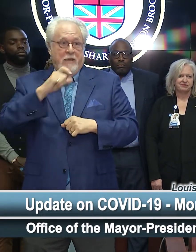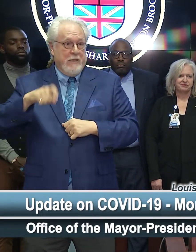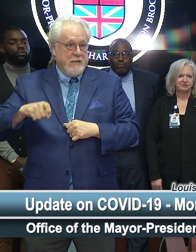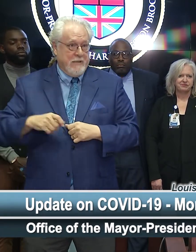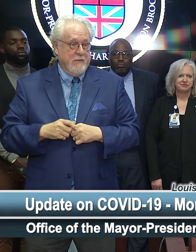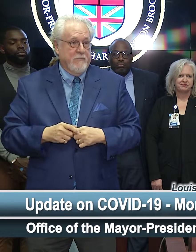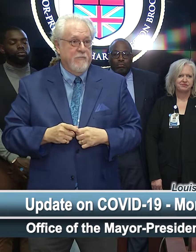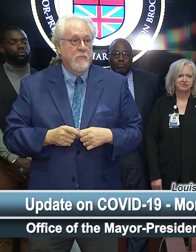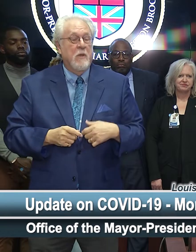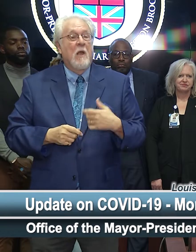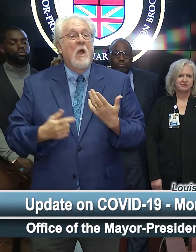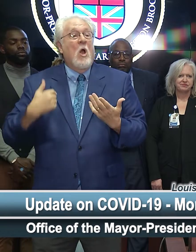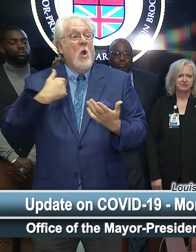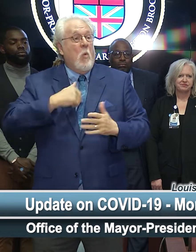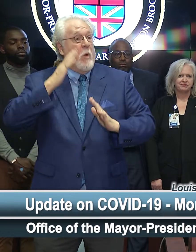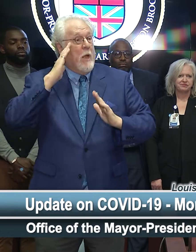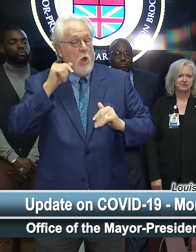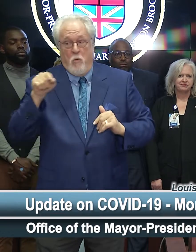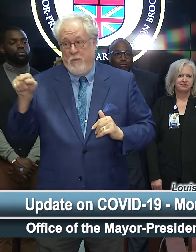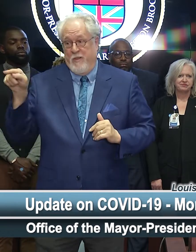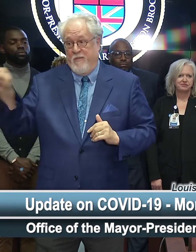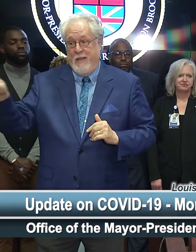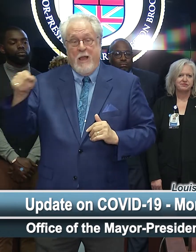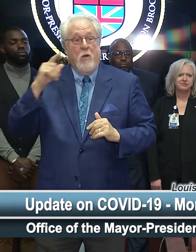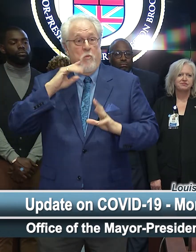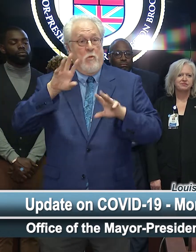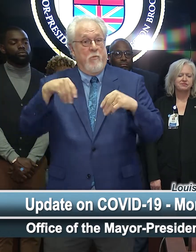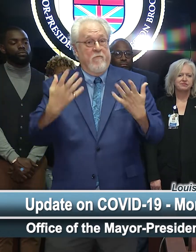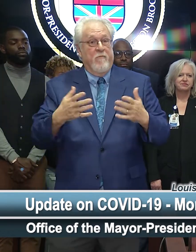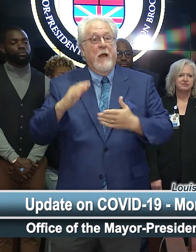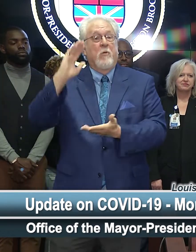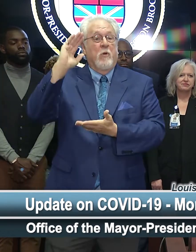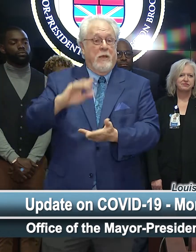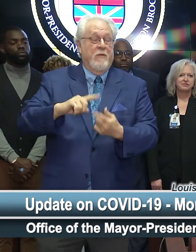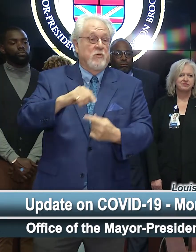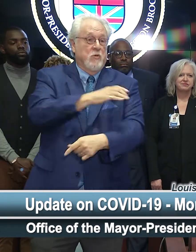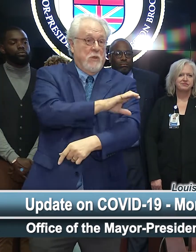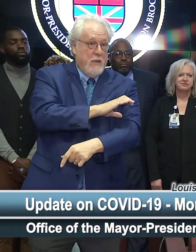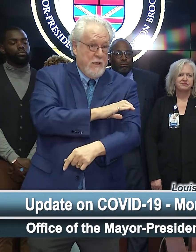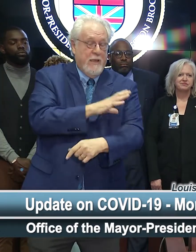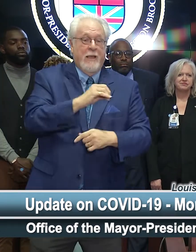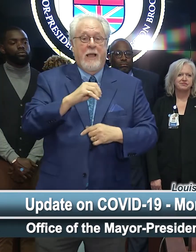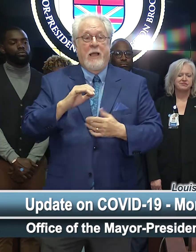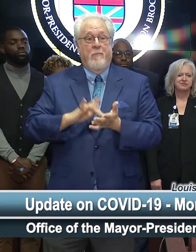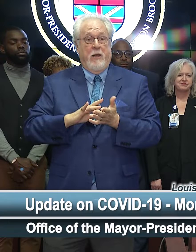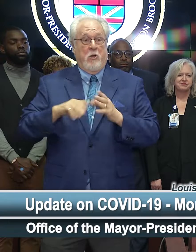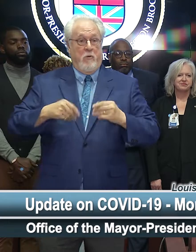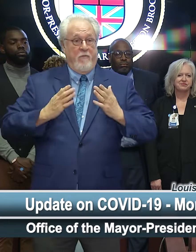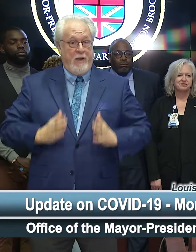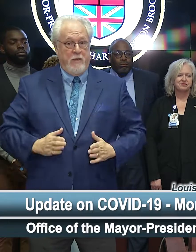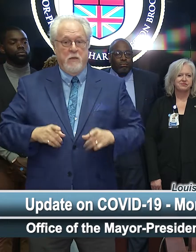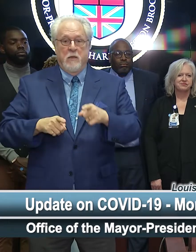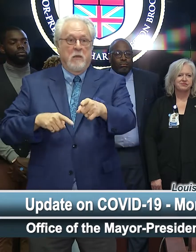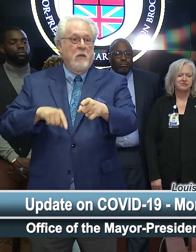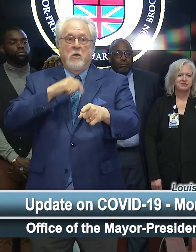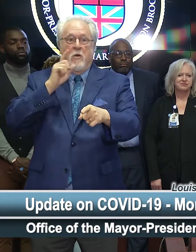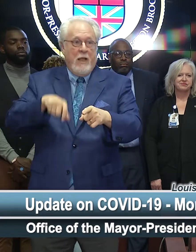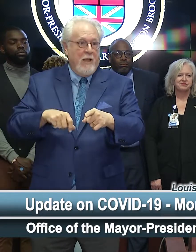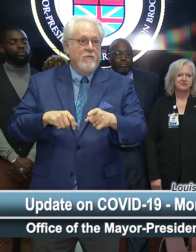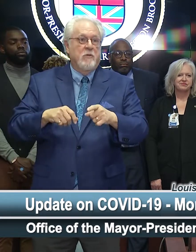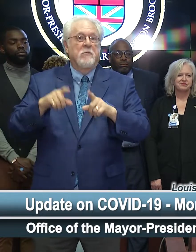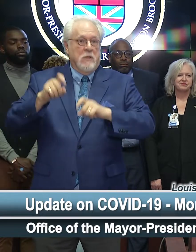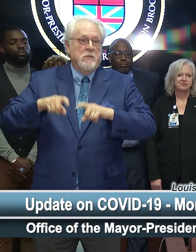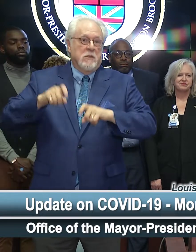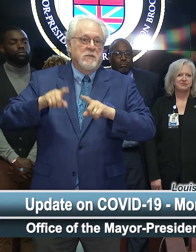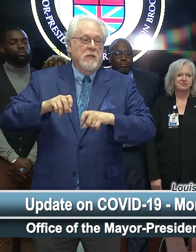patients. We hope that this site will provide a relief to our clinic staff and our medical providers so that they don't have to continue to